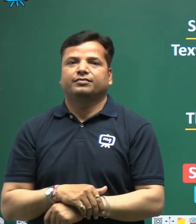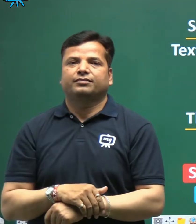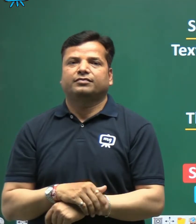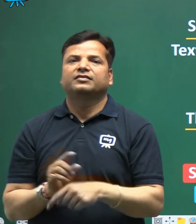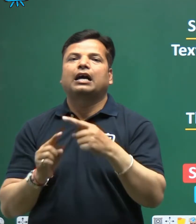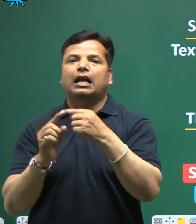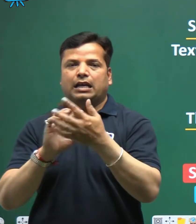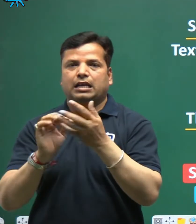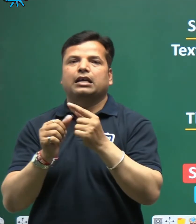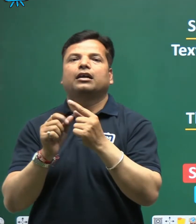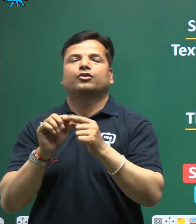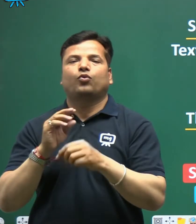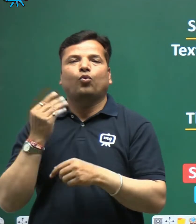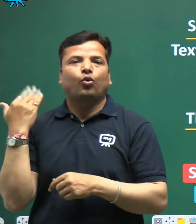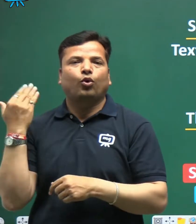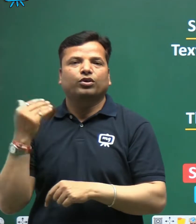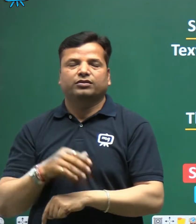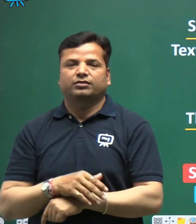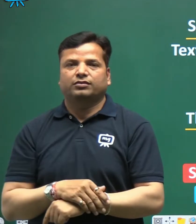that was